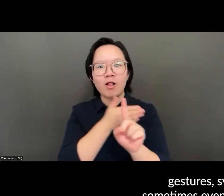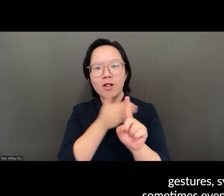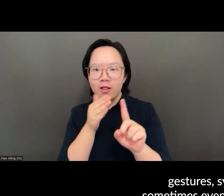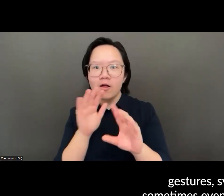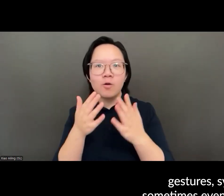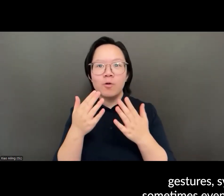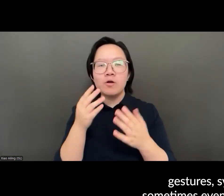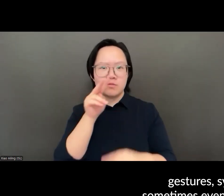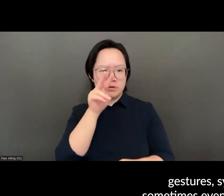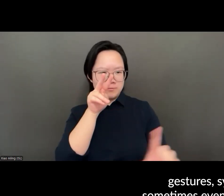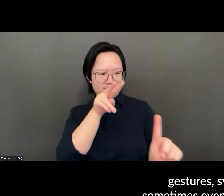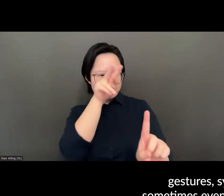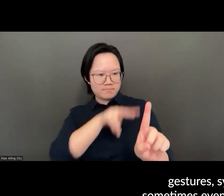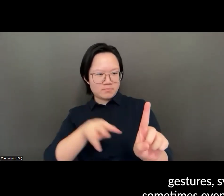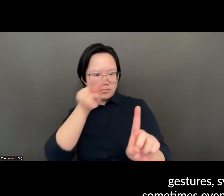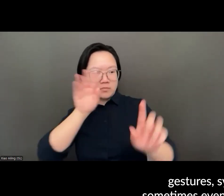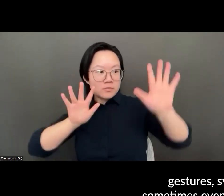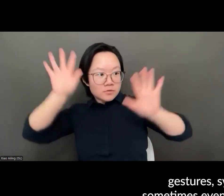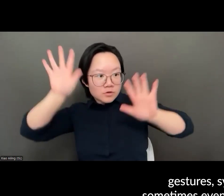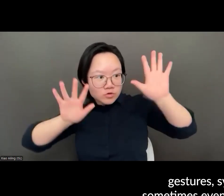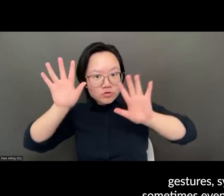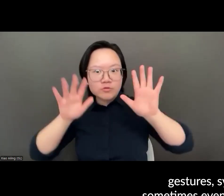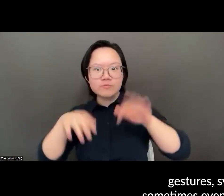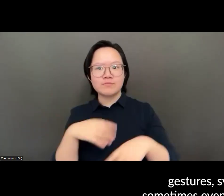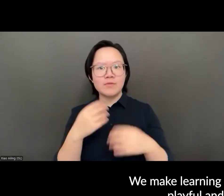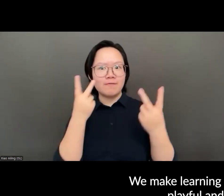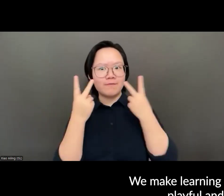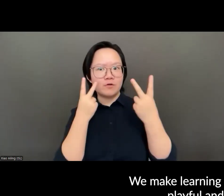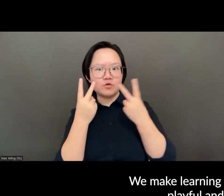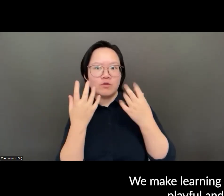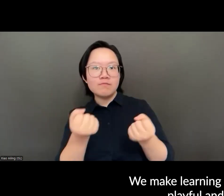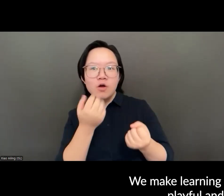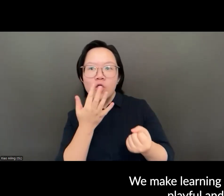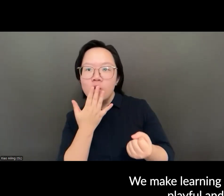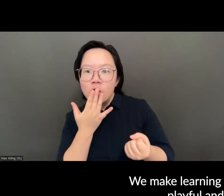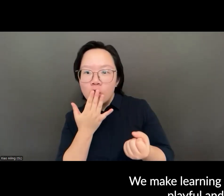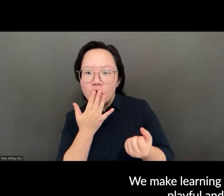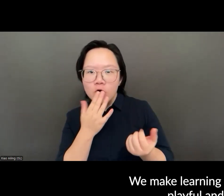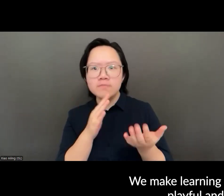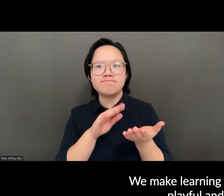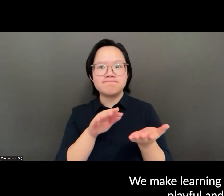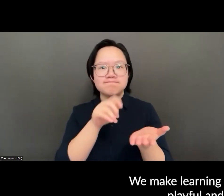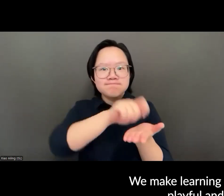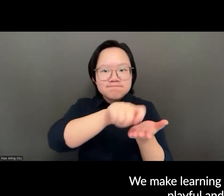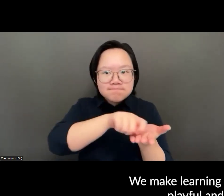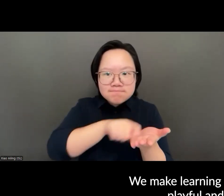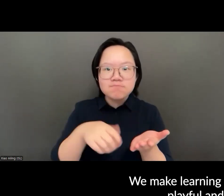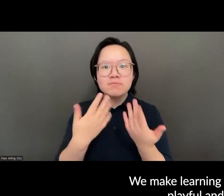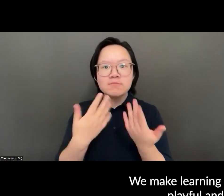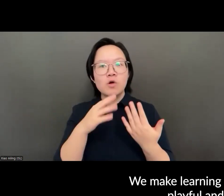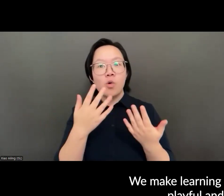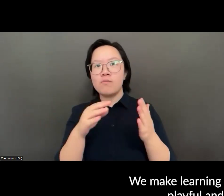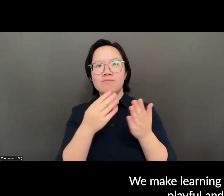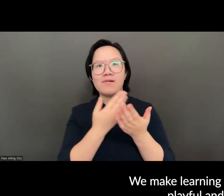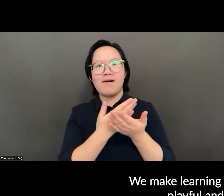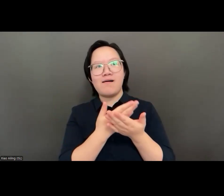gestures, symbols, and sometimes even emotional cues. We make learning about safeguarding